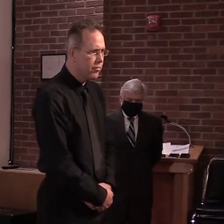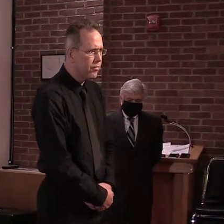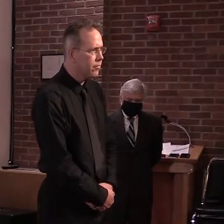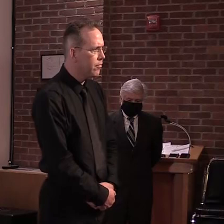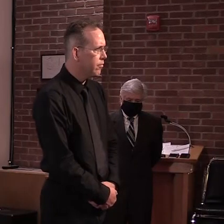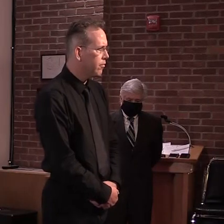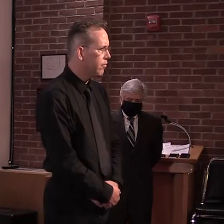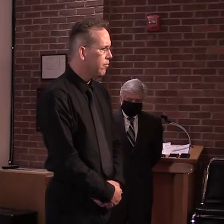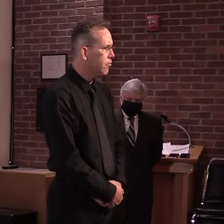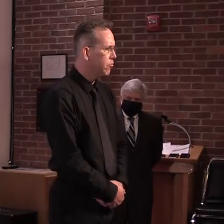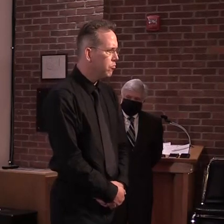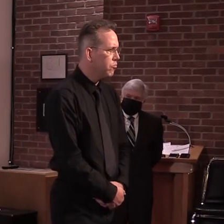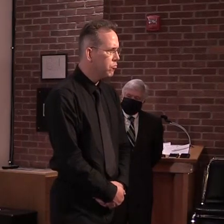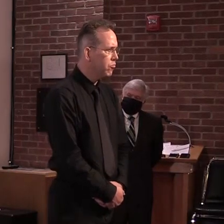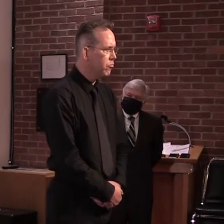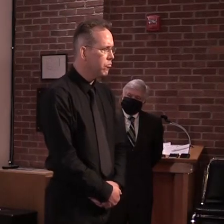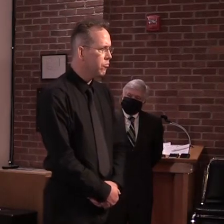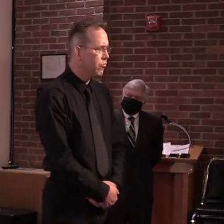Hello, Governor.